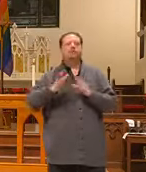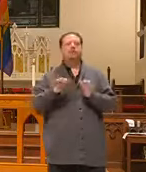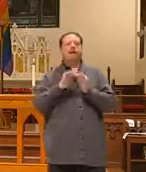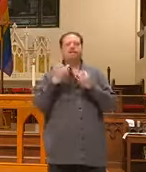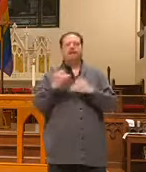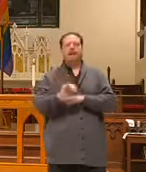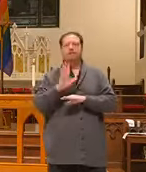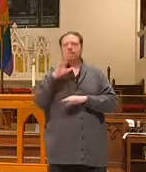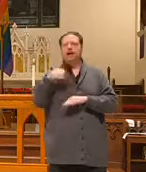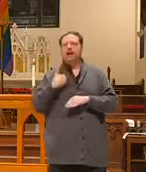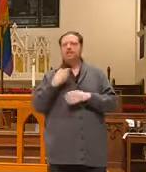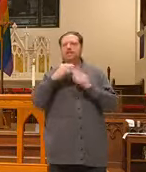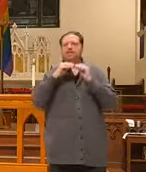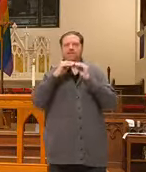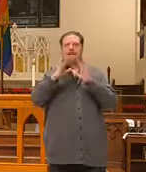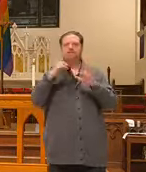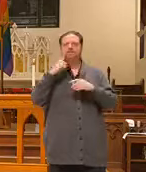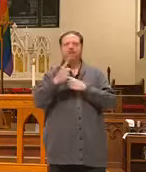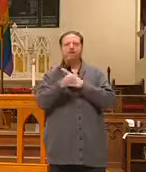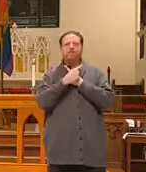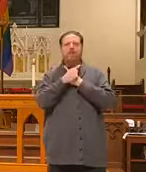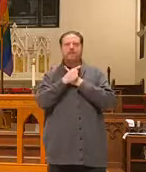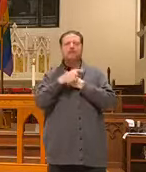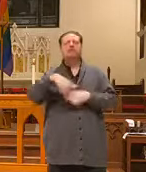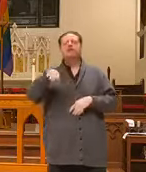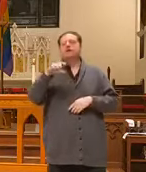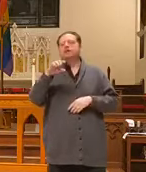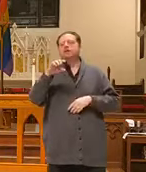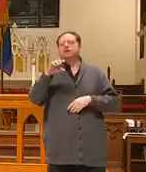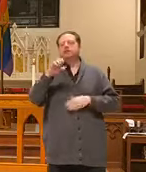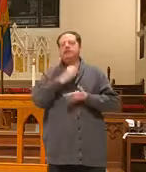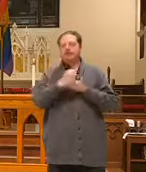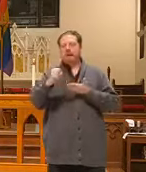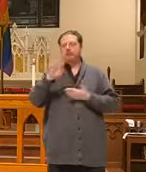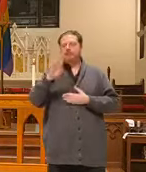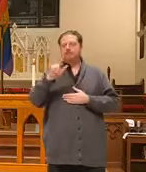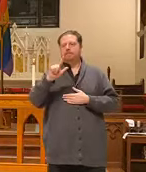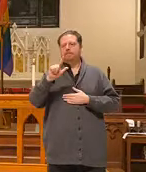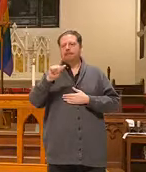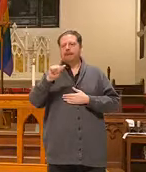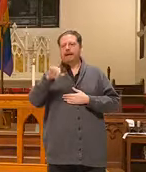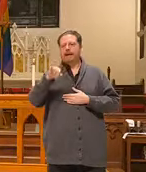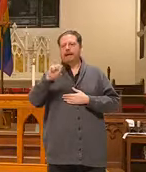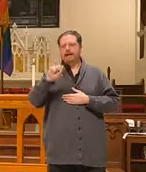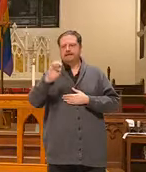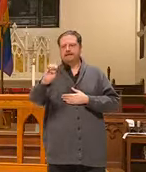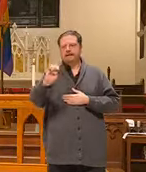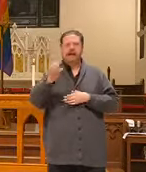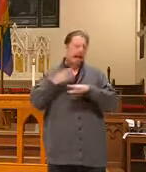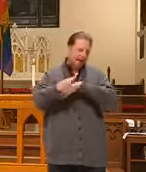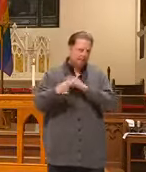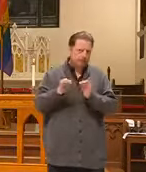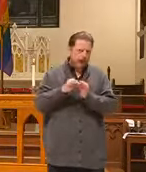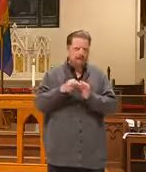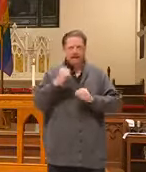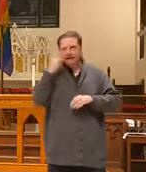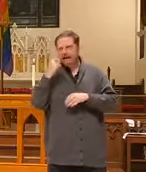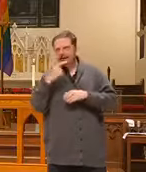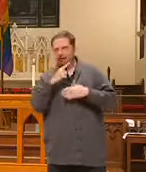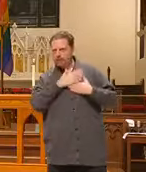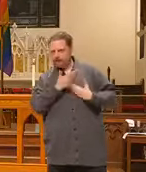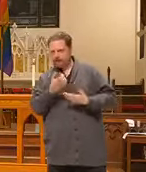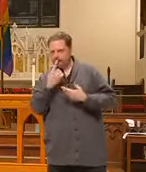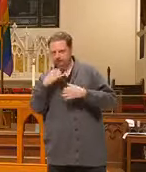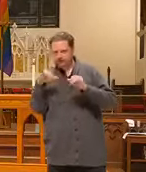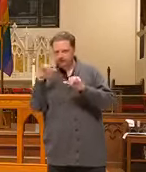going to have the blessing of the throats for St. Blaise. That's going to take part right after Mass. So please, if you're willing to stay for a few minutes, you